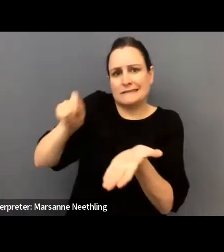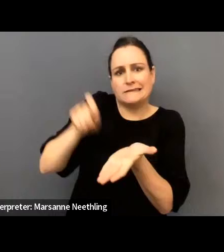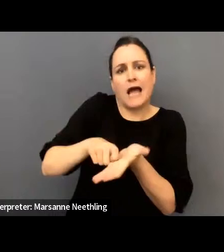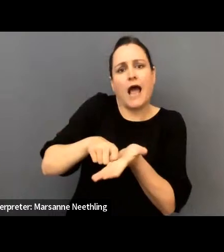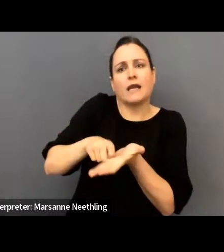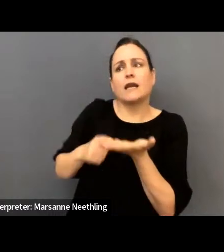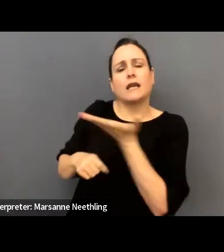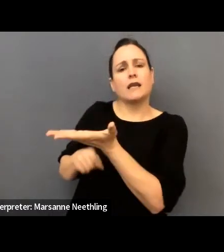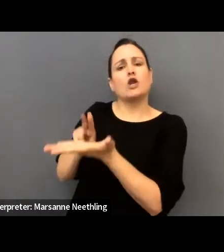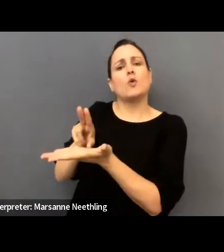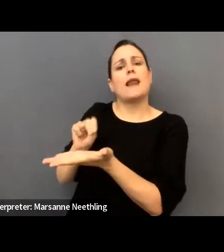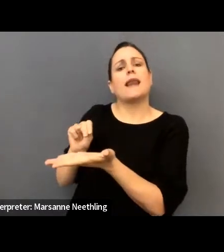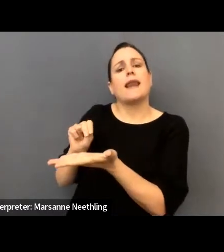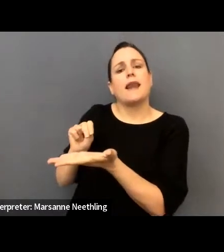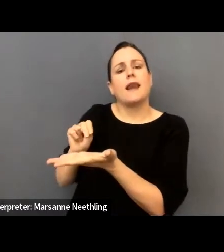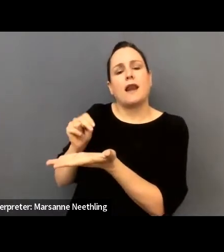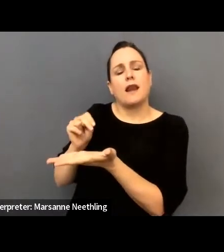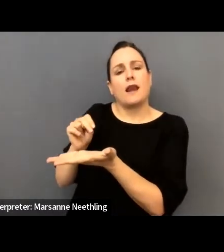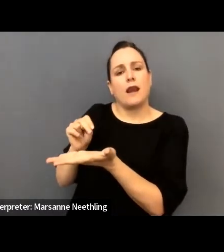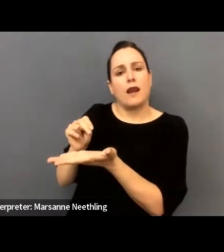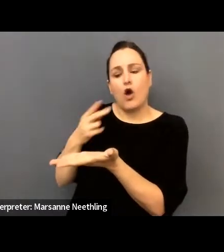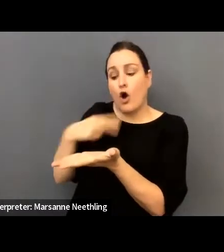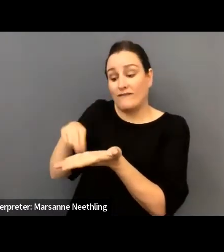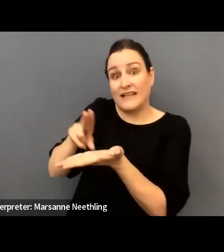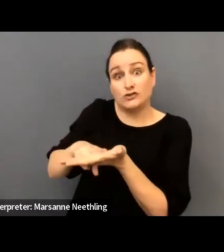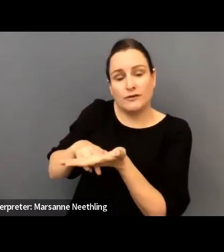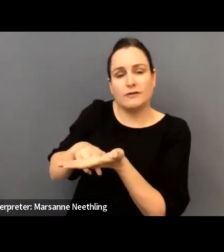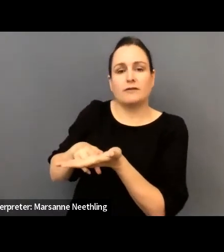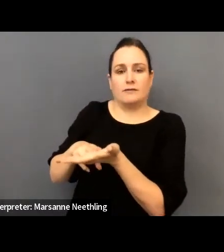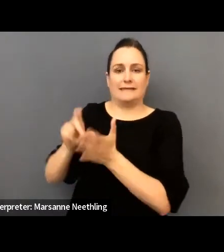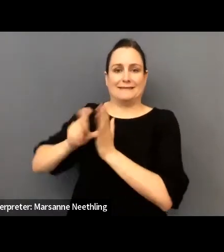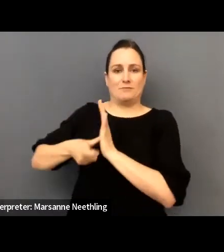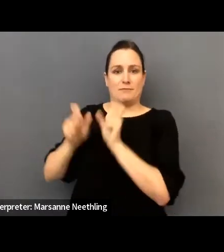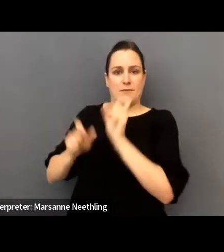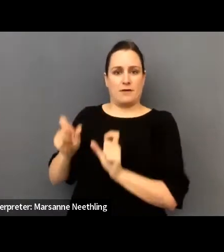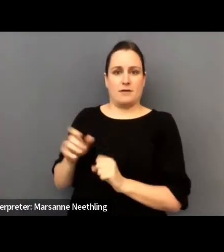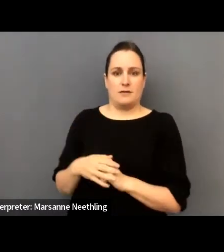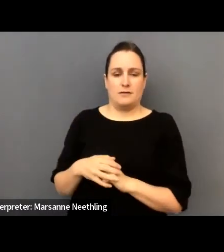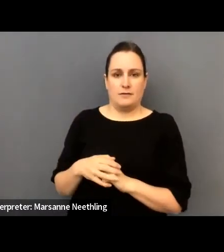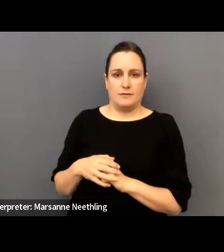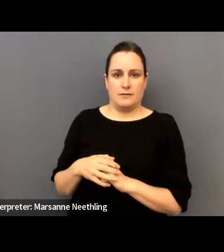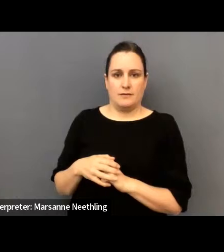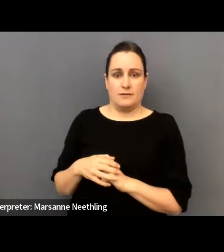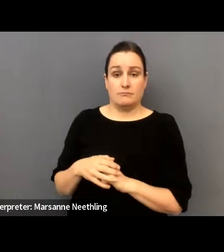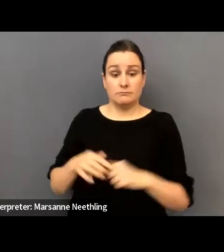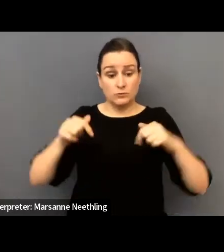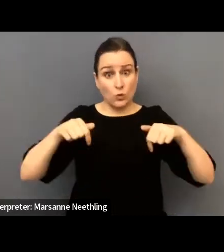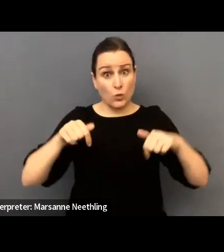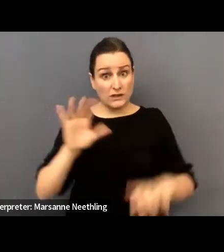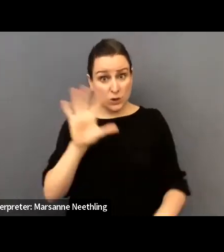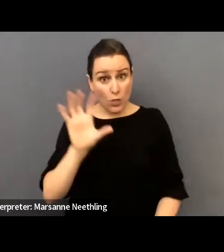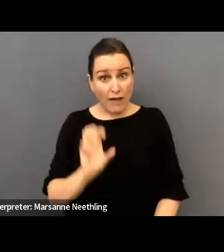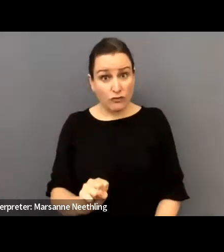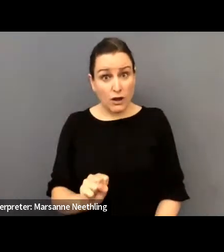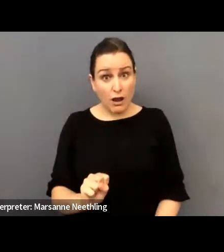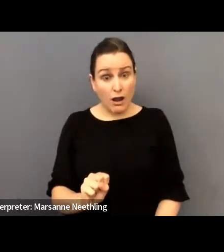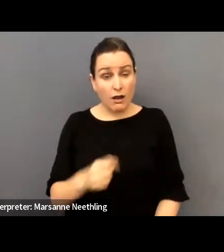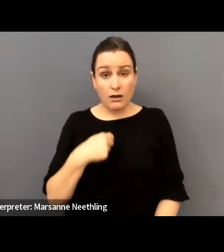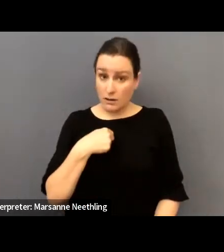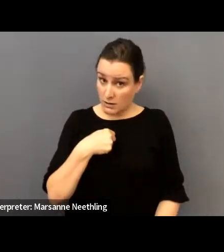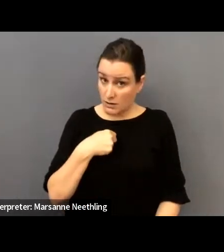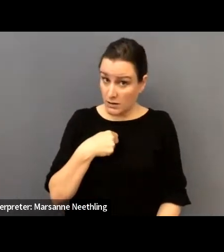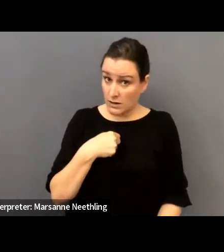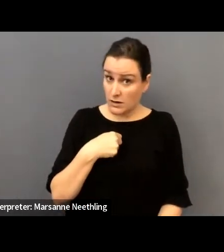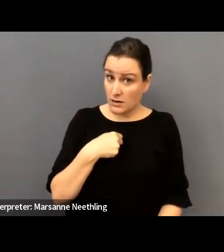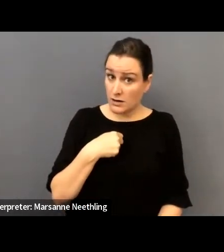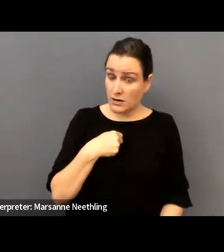of People with Disabilities. Whether as a nation, we actually report accurately to the